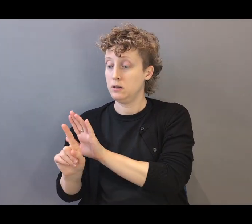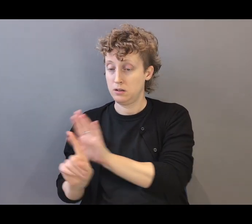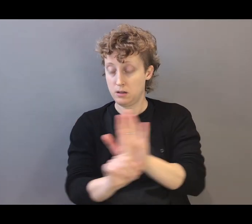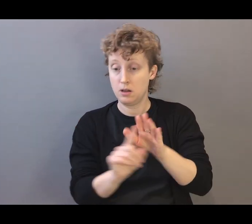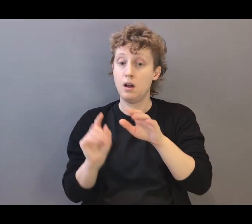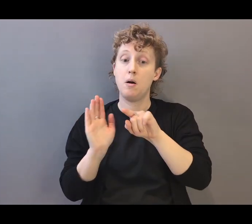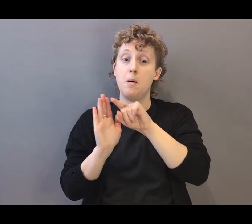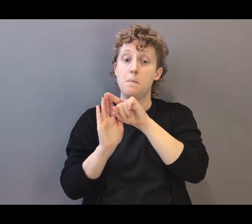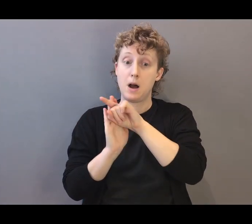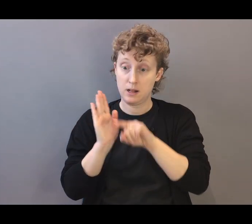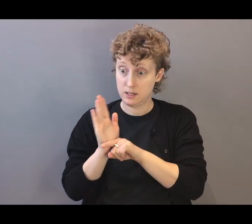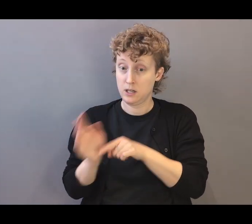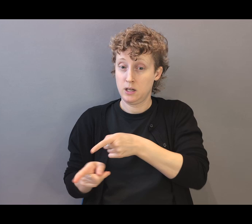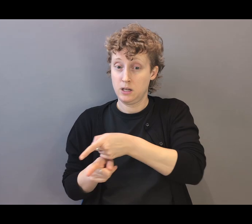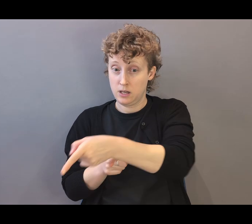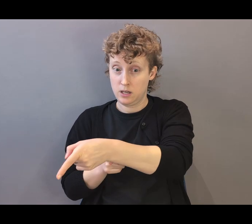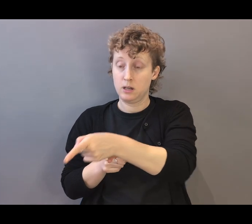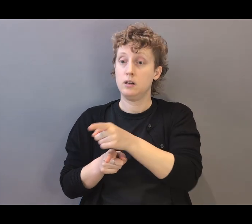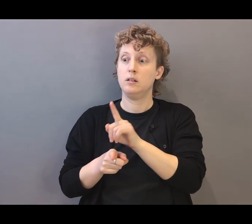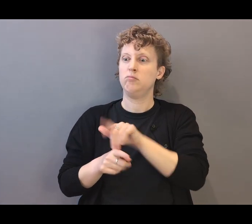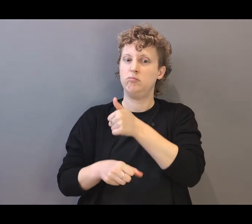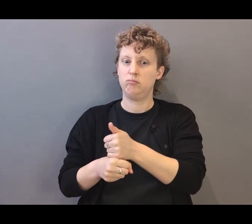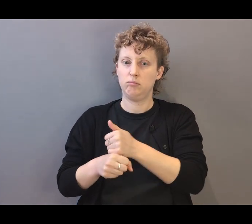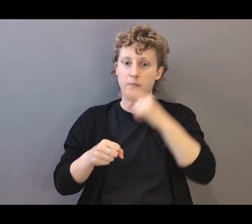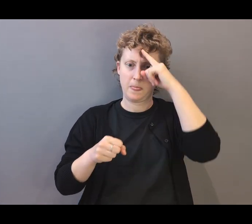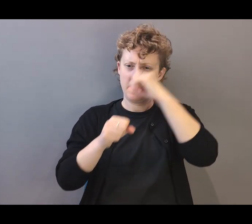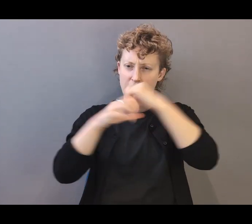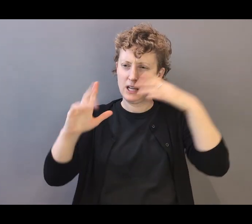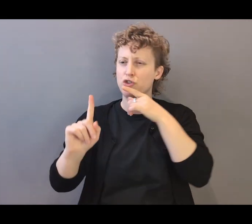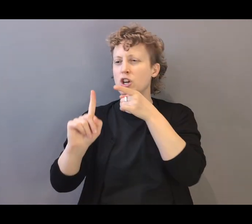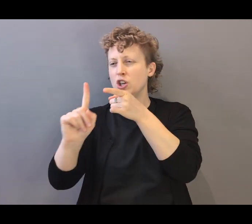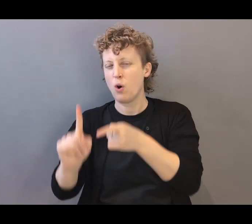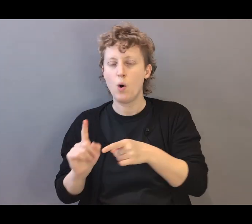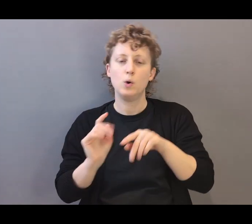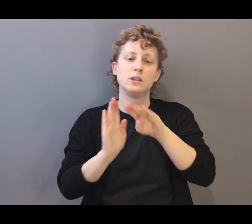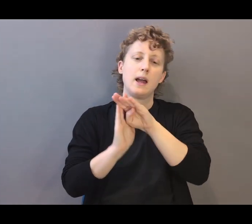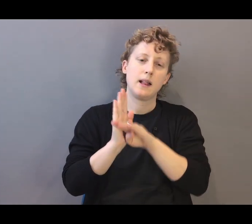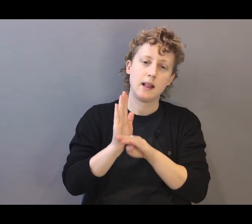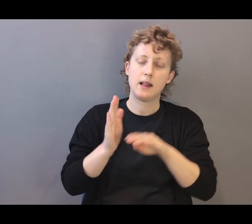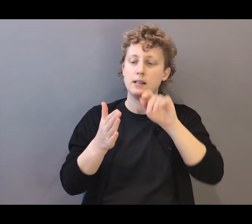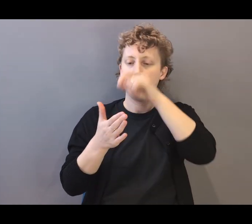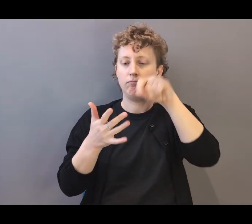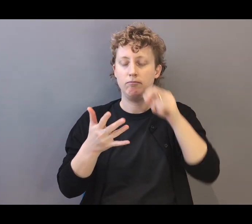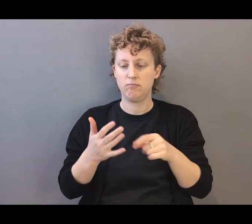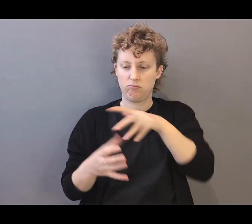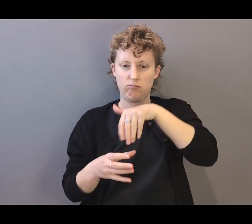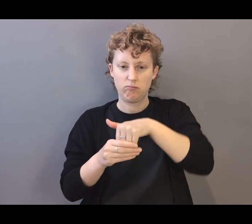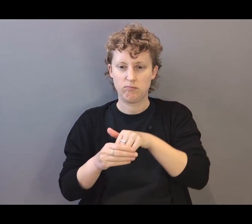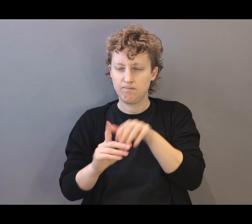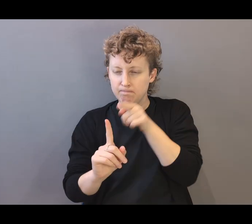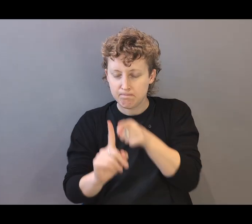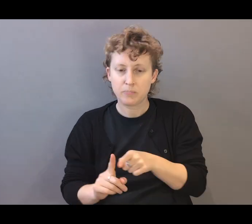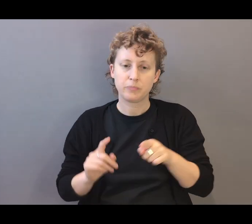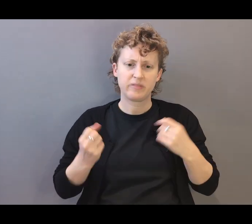setting out the vision and the goals that have to be achieved. And normally there's a list of specific actions, big